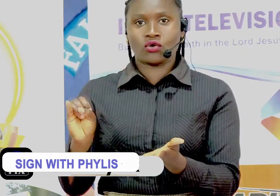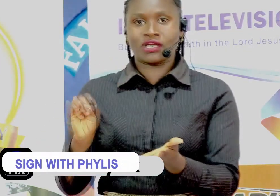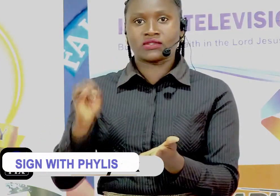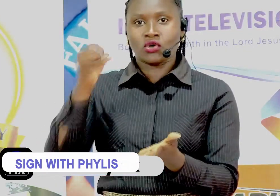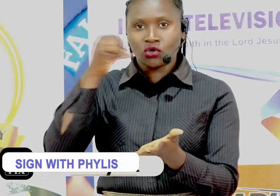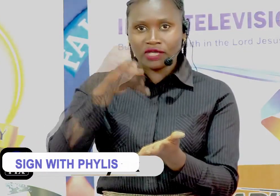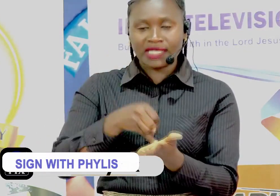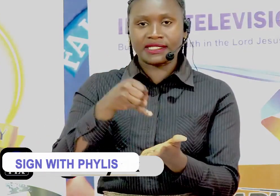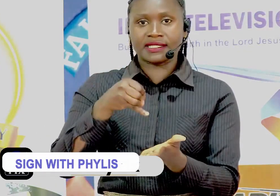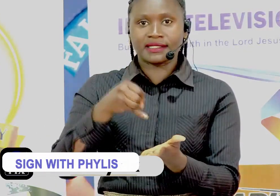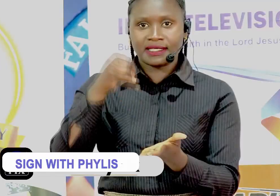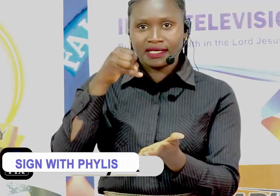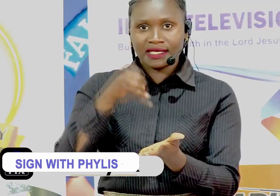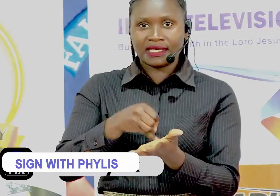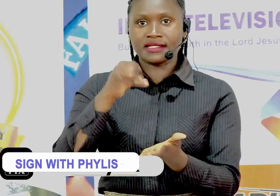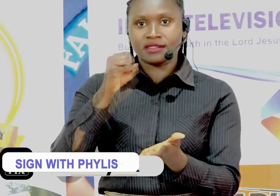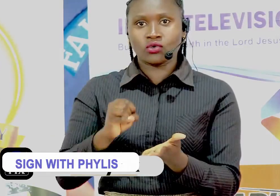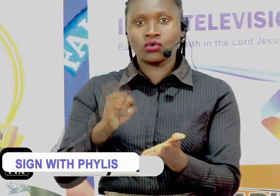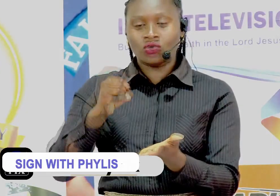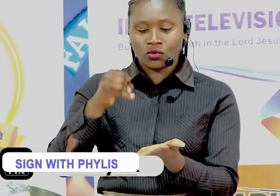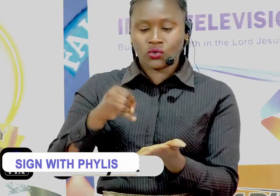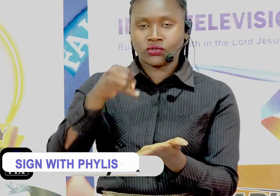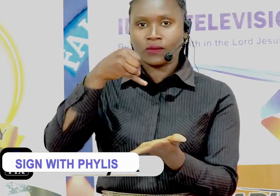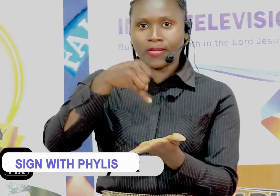or it's you, also it.